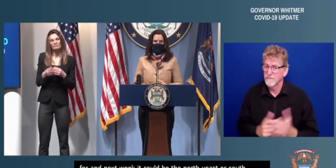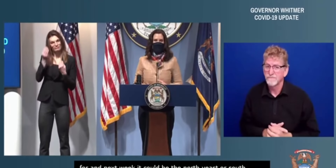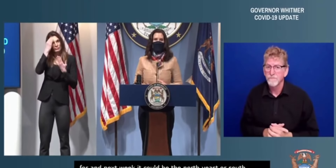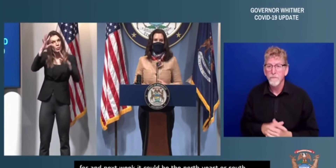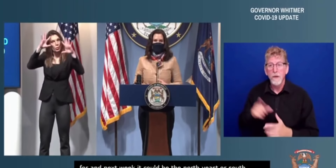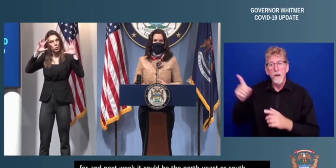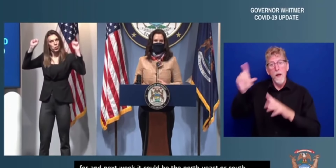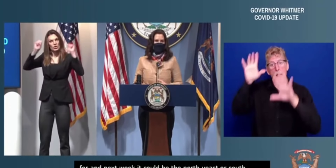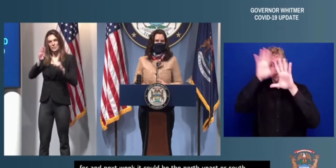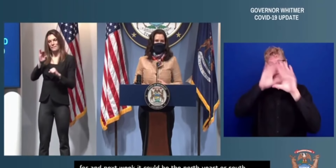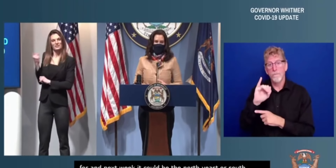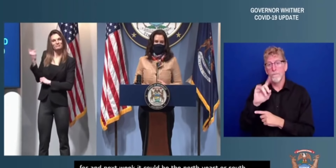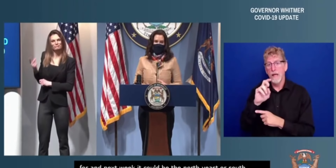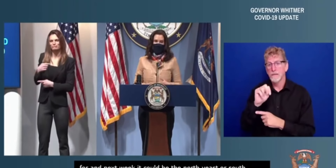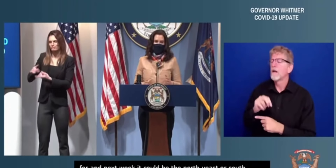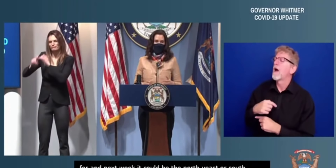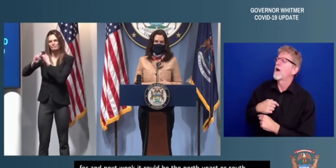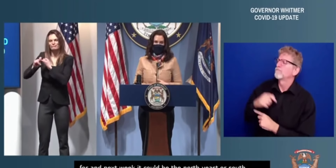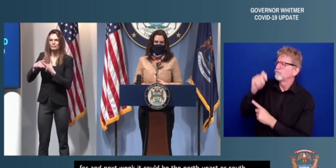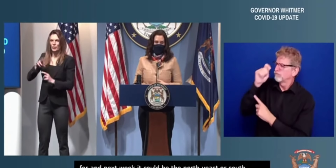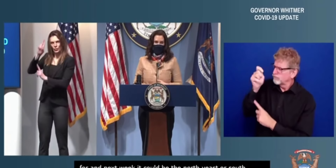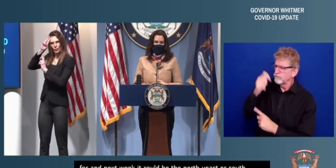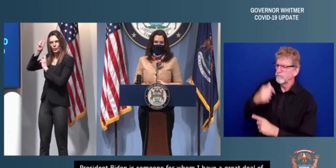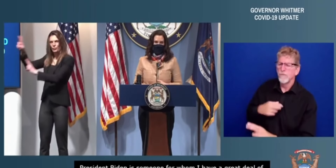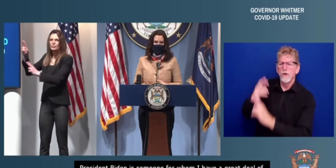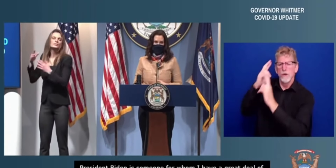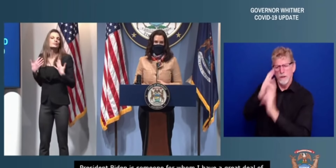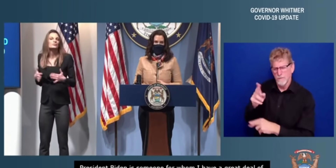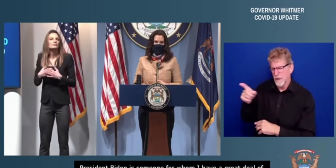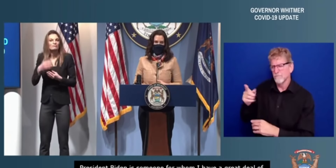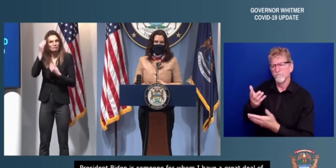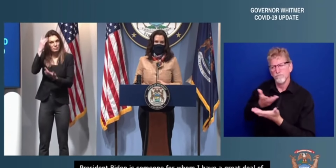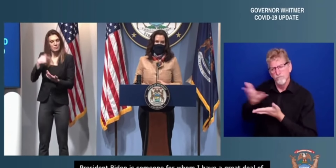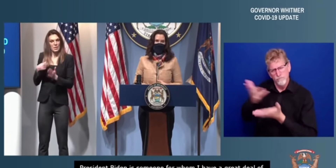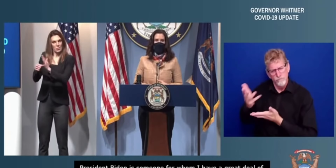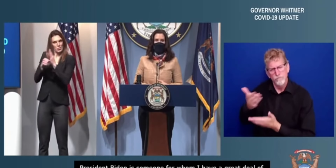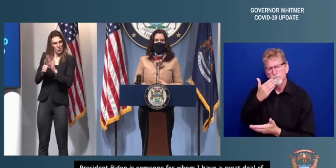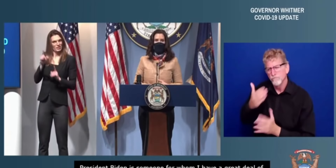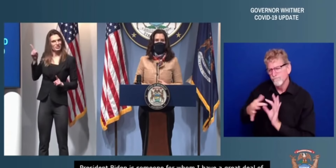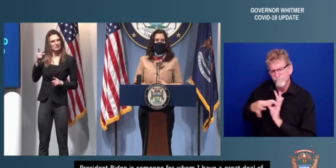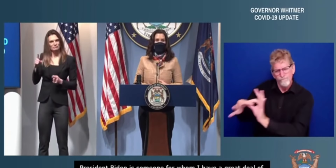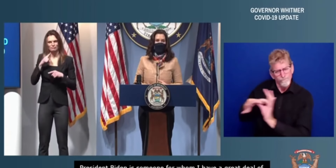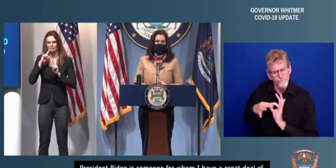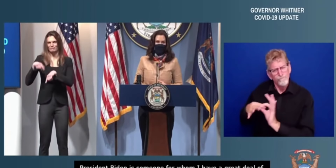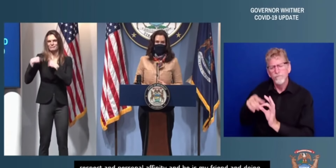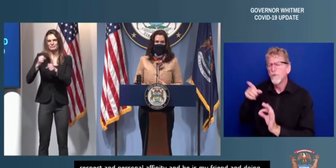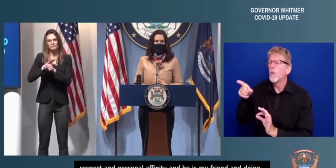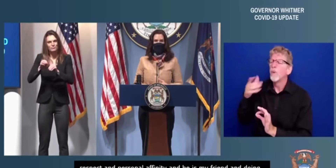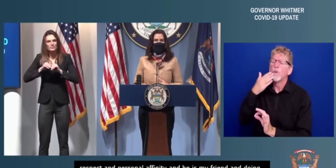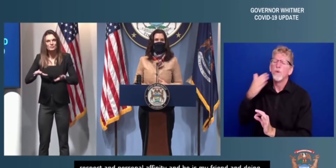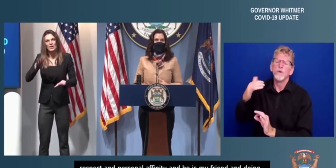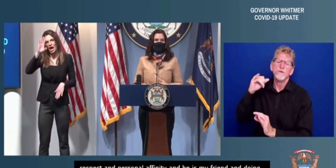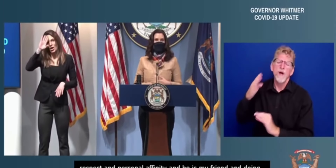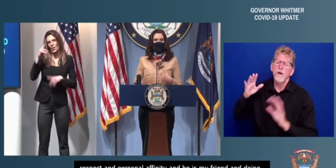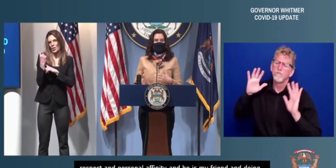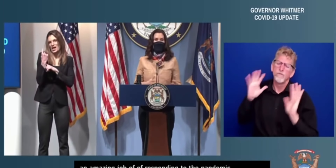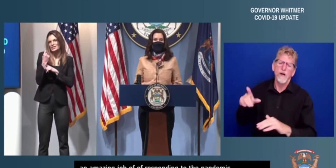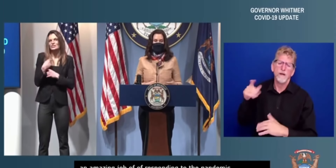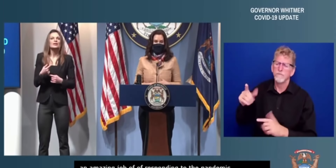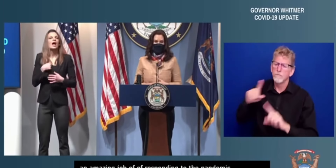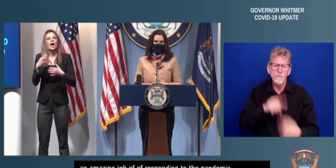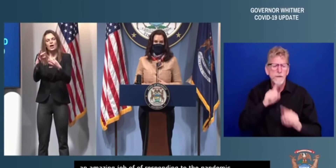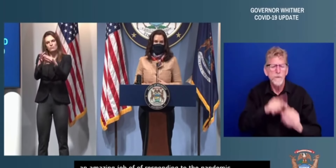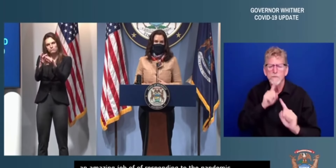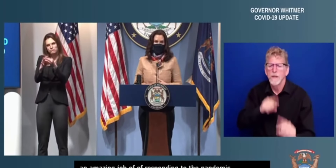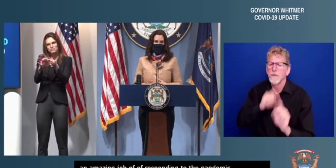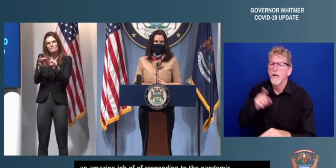He's my friend, and he is doing an amazing job responding to this pandemic. A year ago, I took a lot of heat for speaking bluntly about the lack